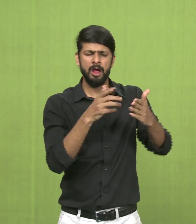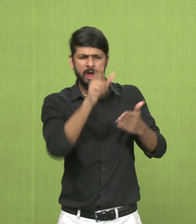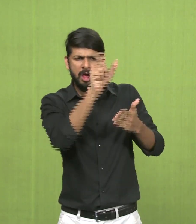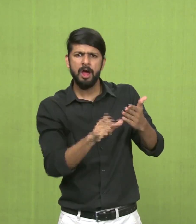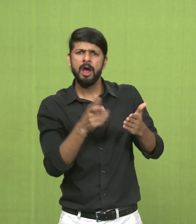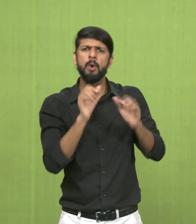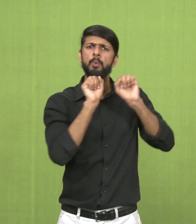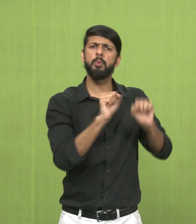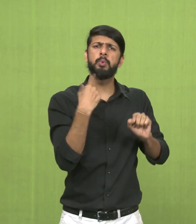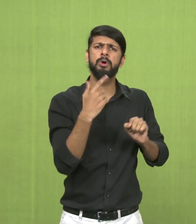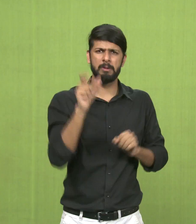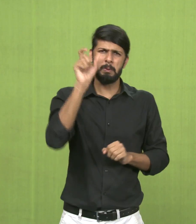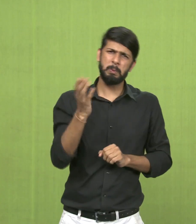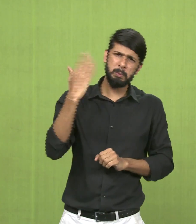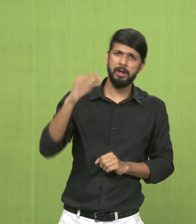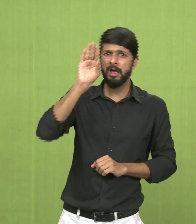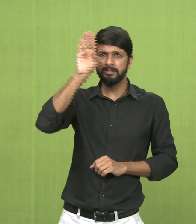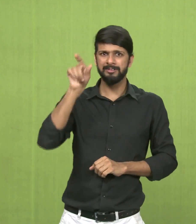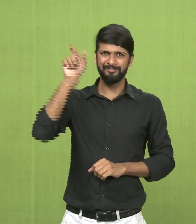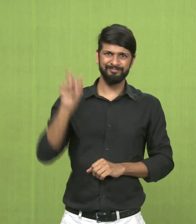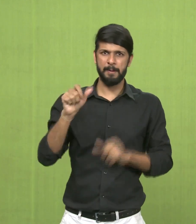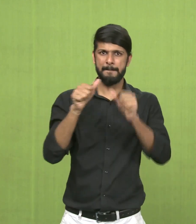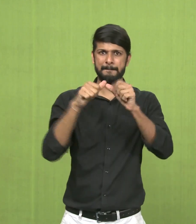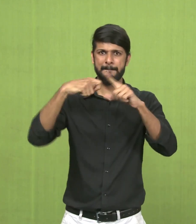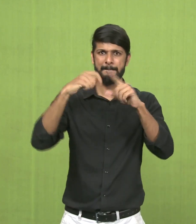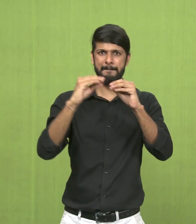This illustration is from Akbarnama,